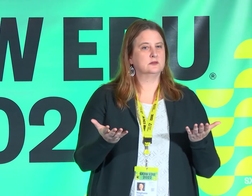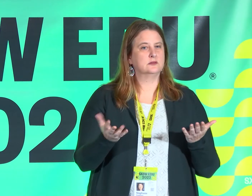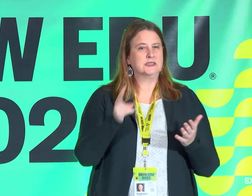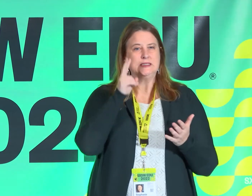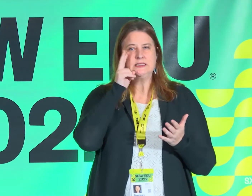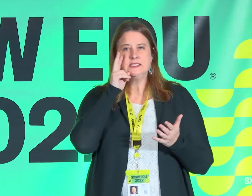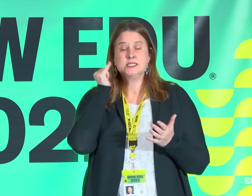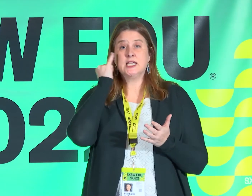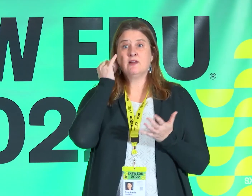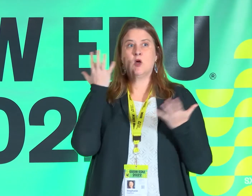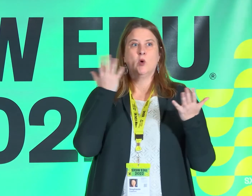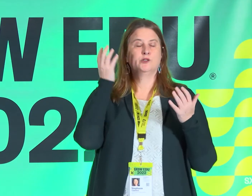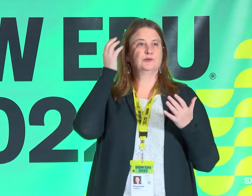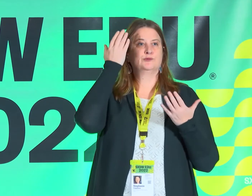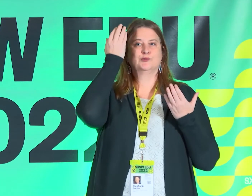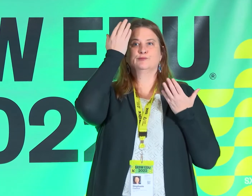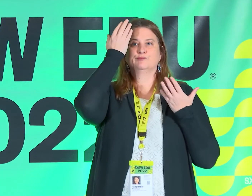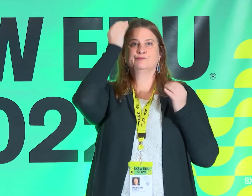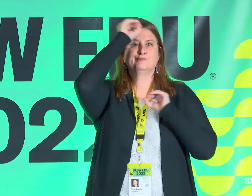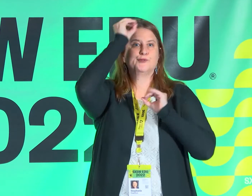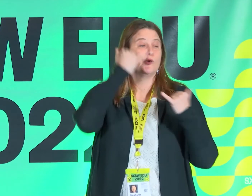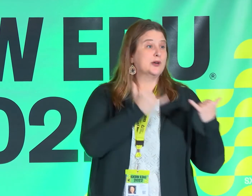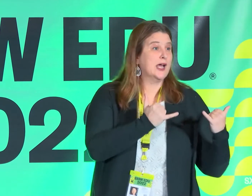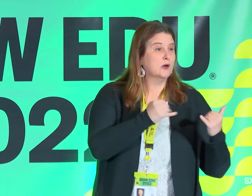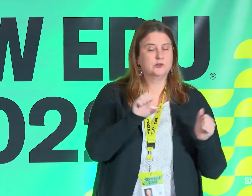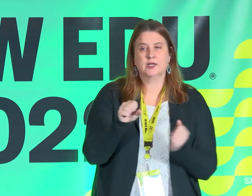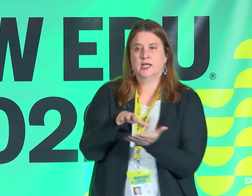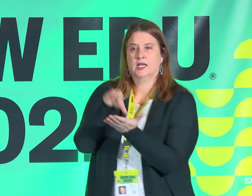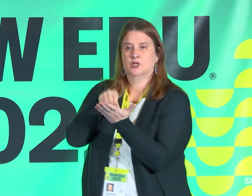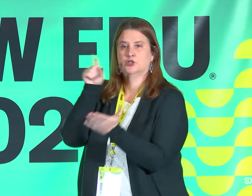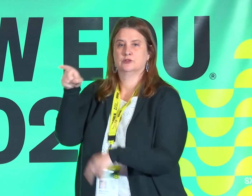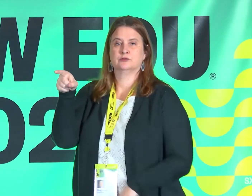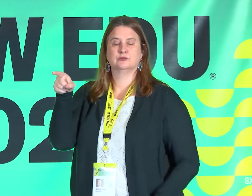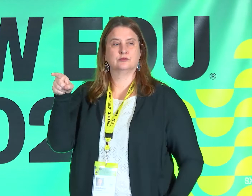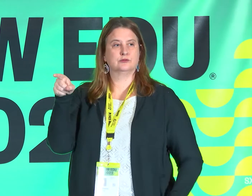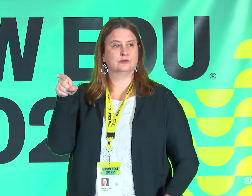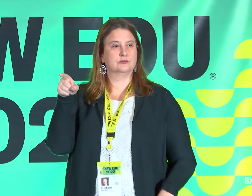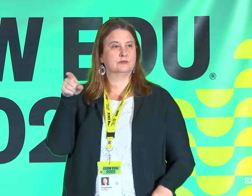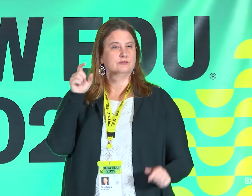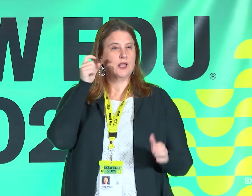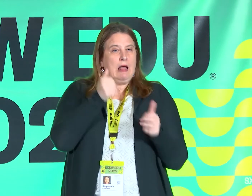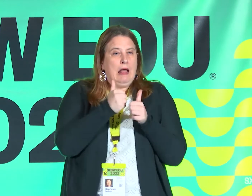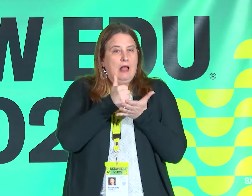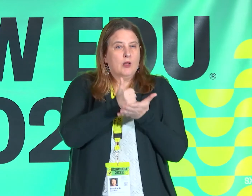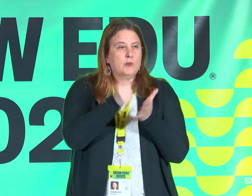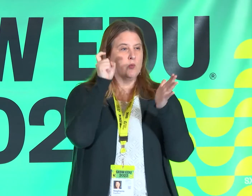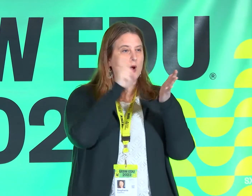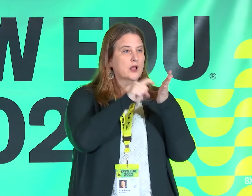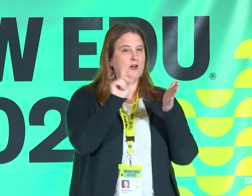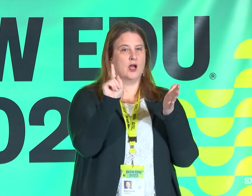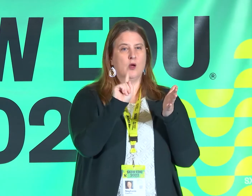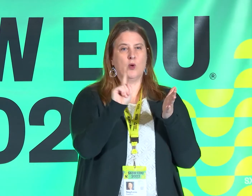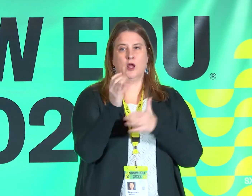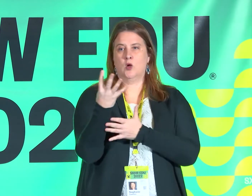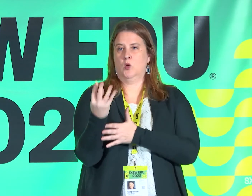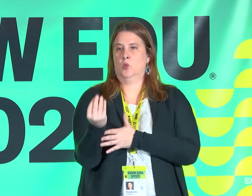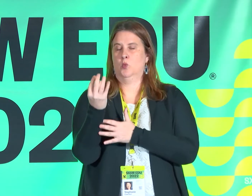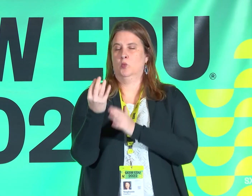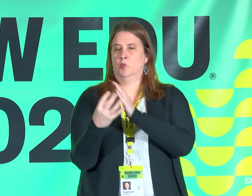curious about that. See what you find out. And if you don't know now, you can certainly learn. There are lots of resources. We can help recognize where